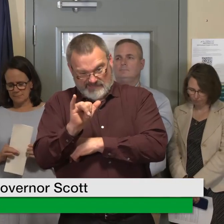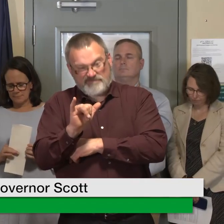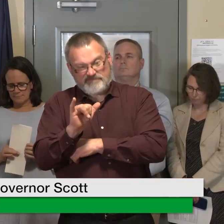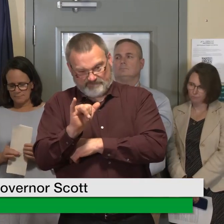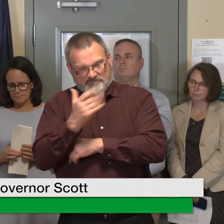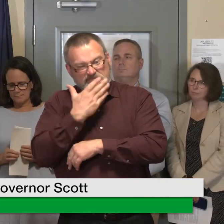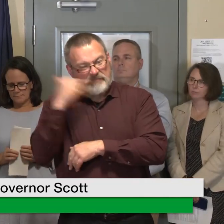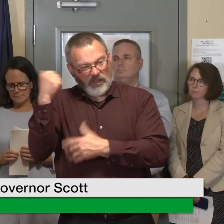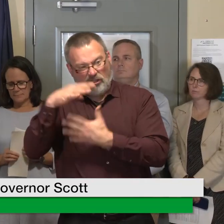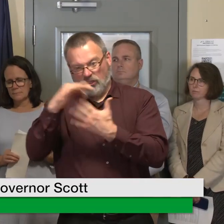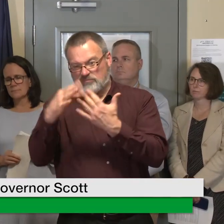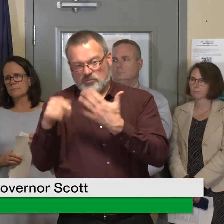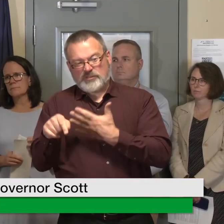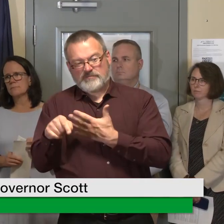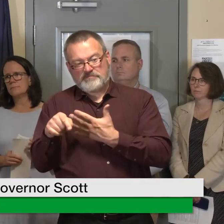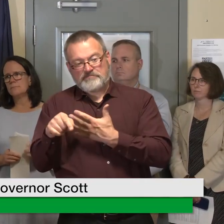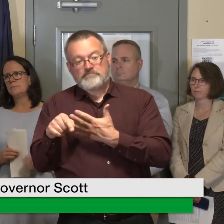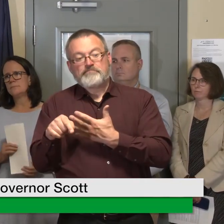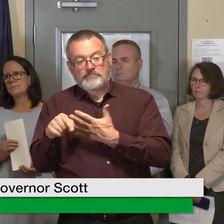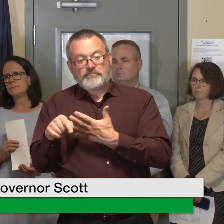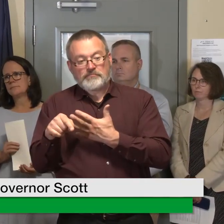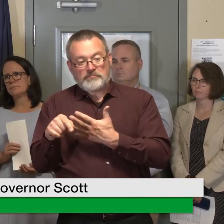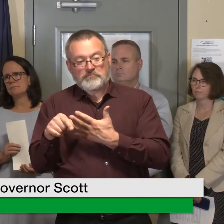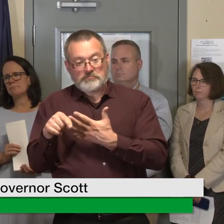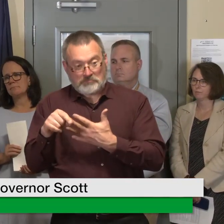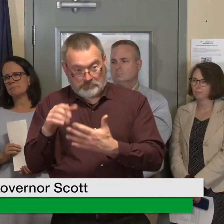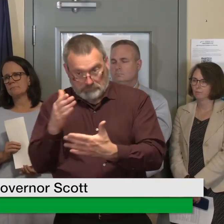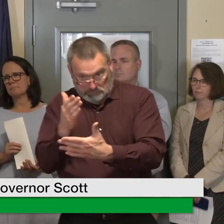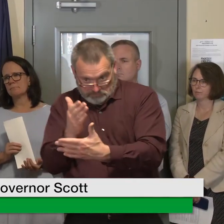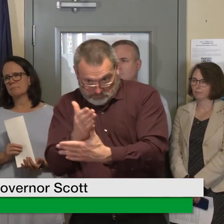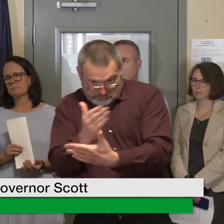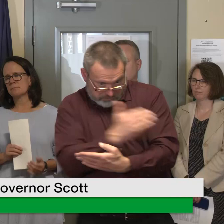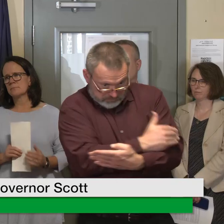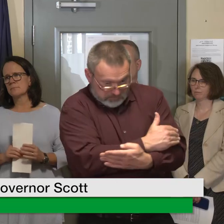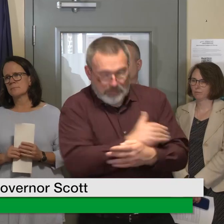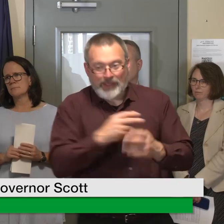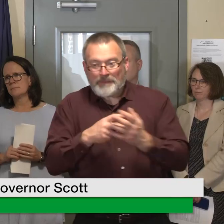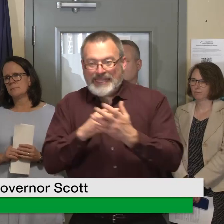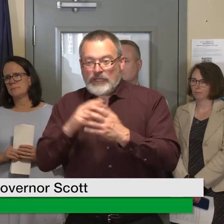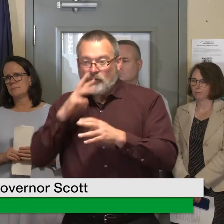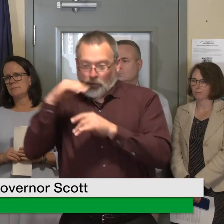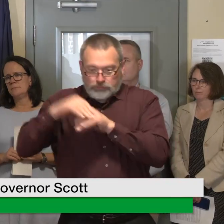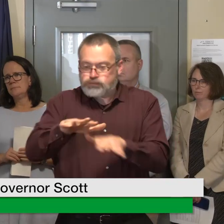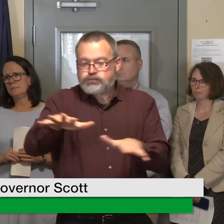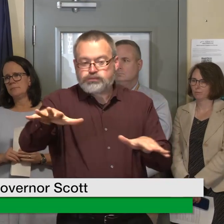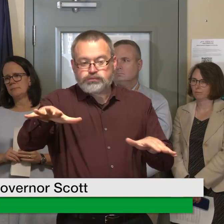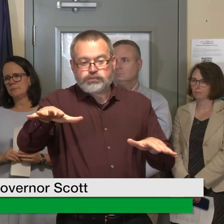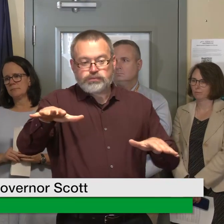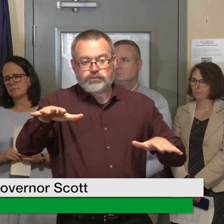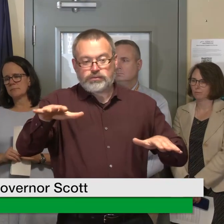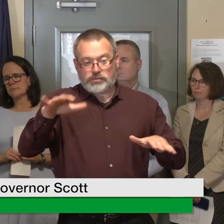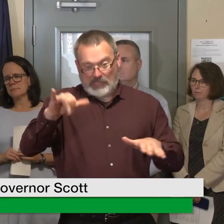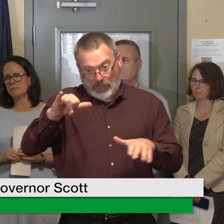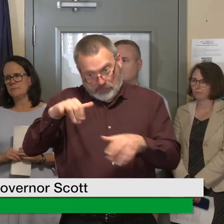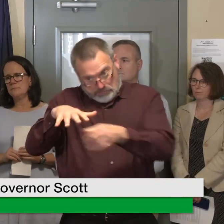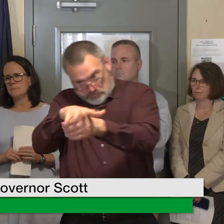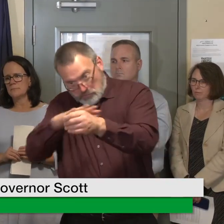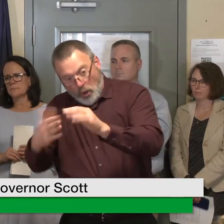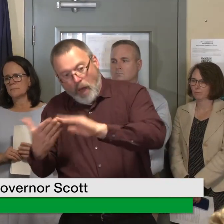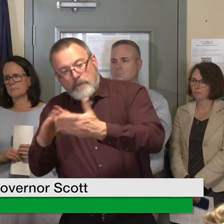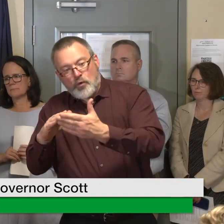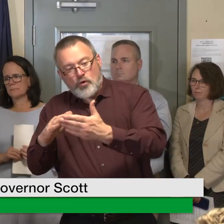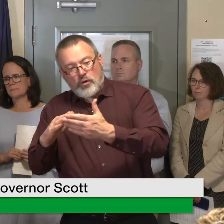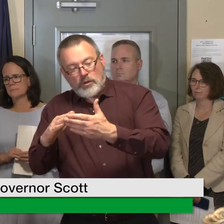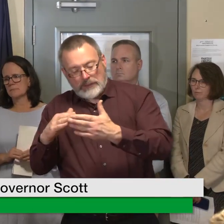will alleviate some of the flooding in a particular community, we would explore that. But